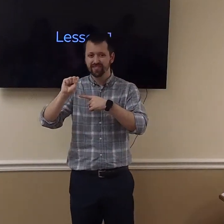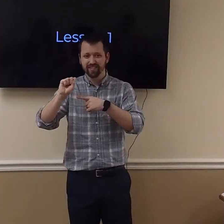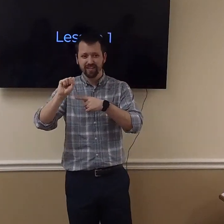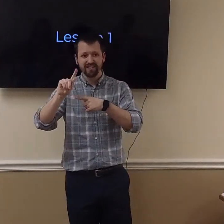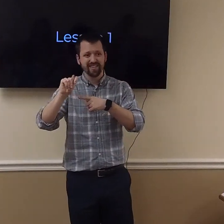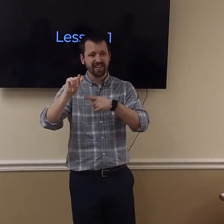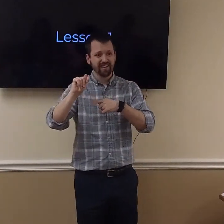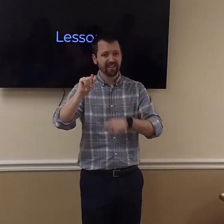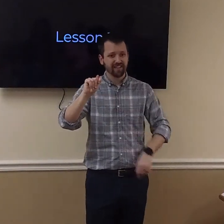T,